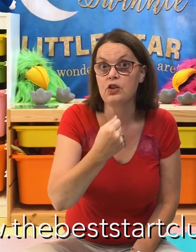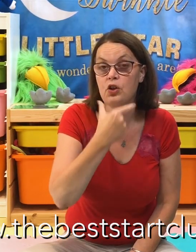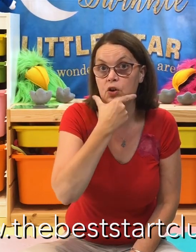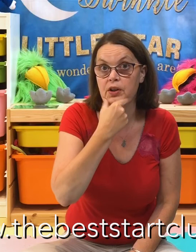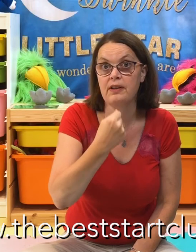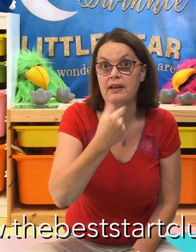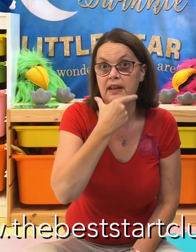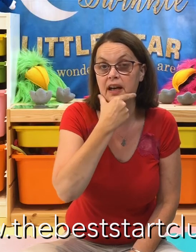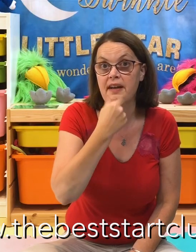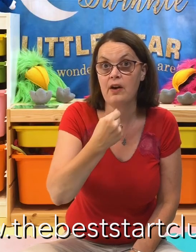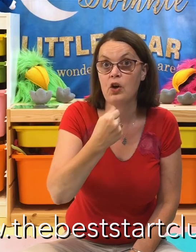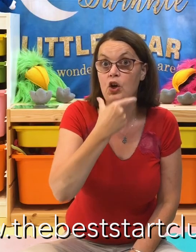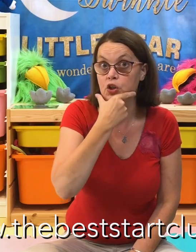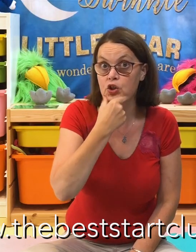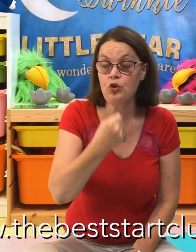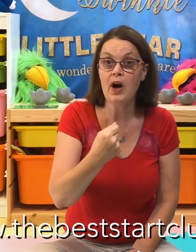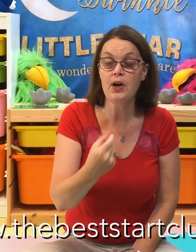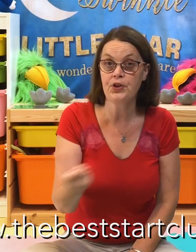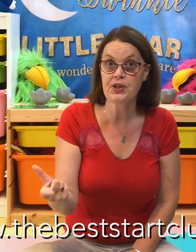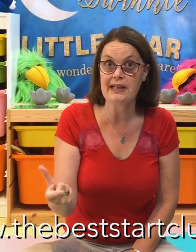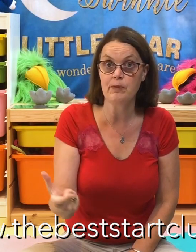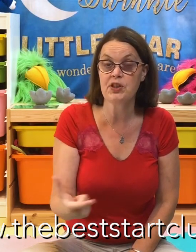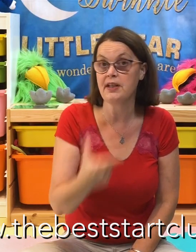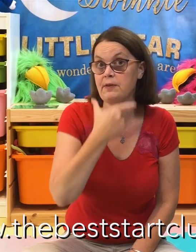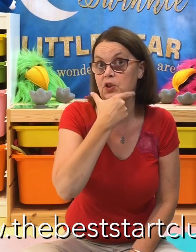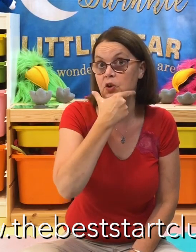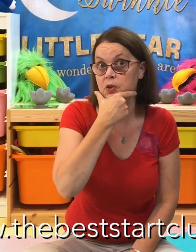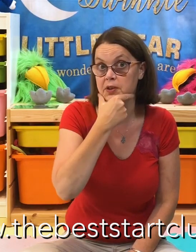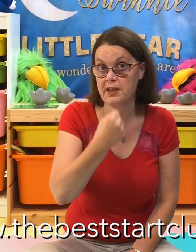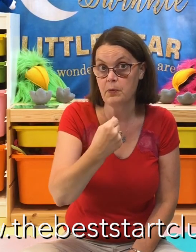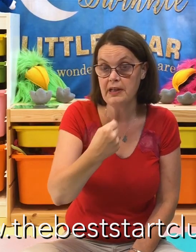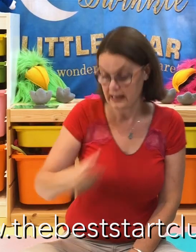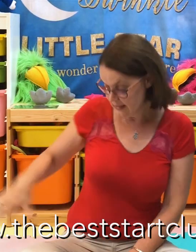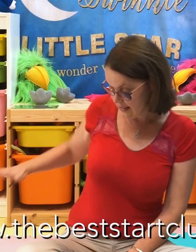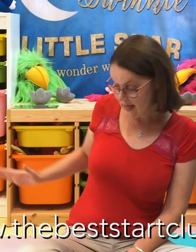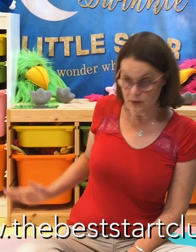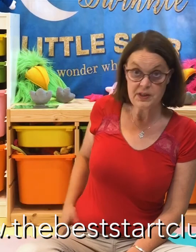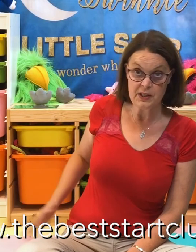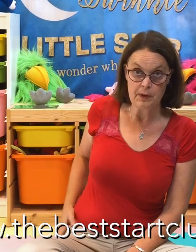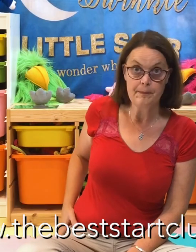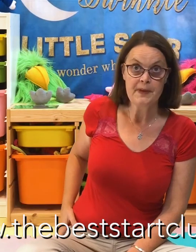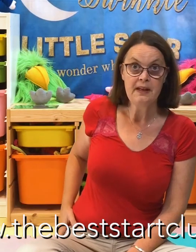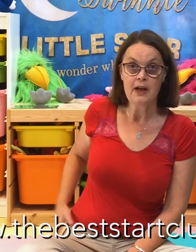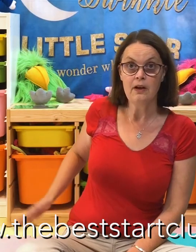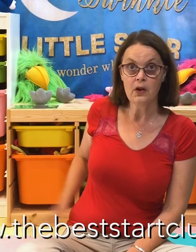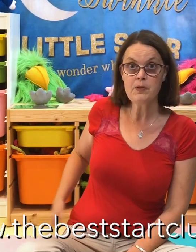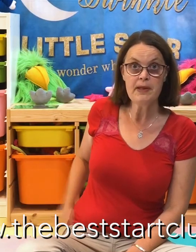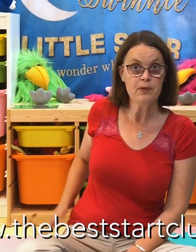dog. Yeah, now there's two Irish Sign Language signs for dog. There's this one and there's this one. Now a lot of people do